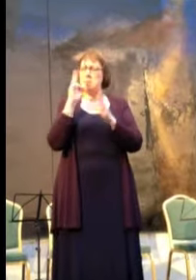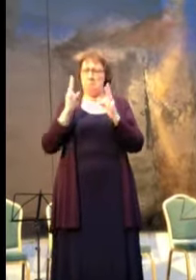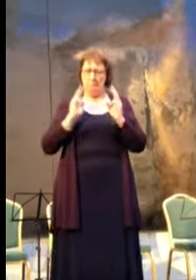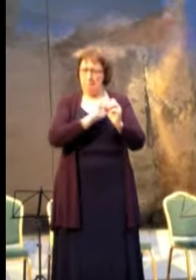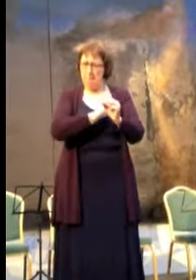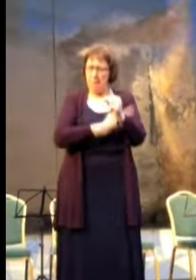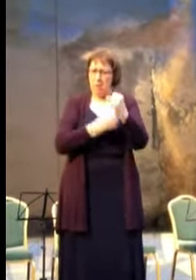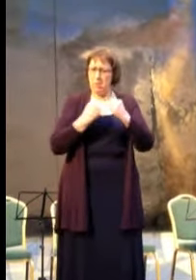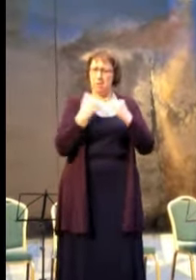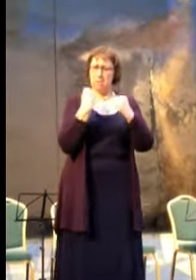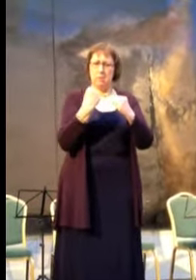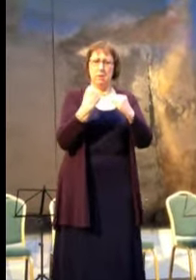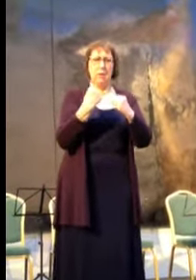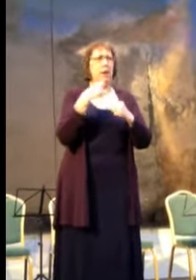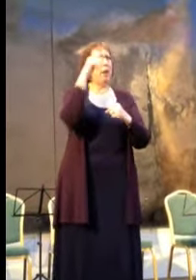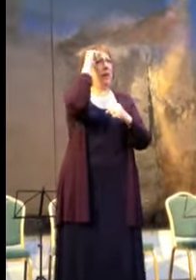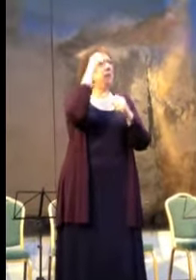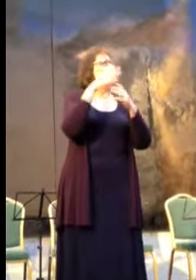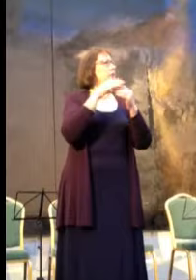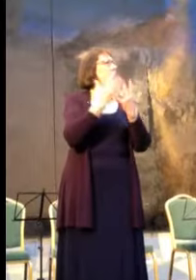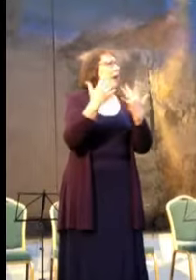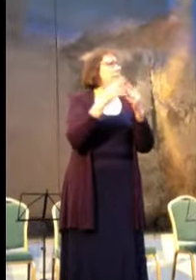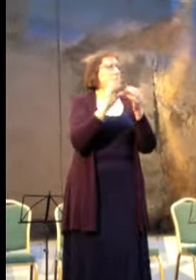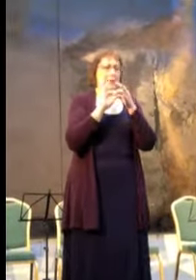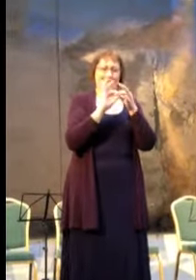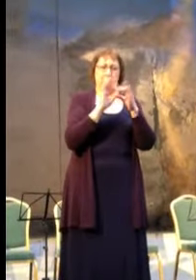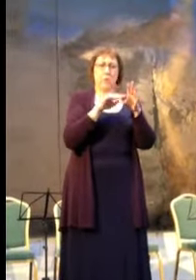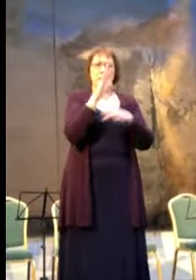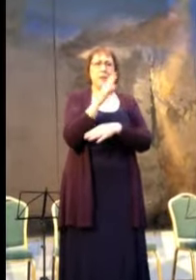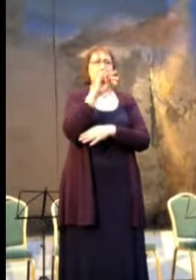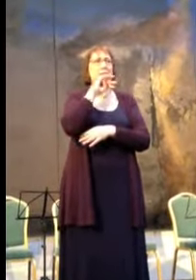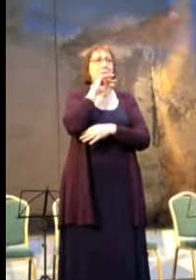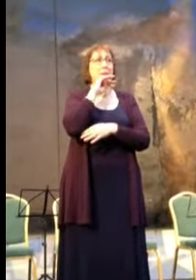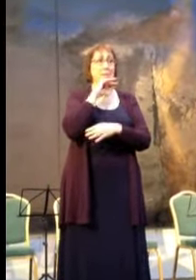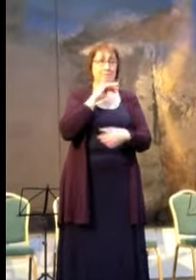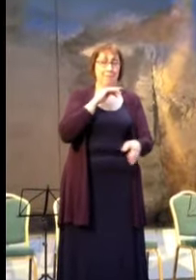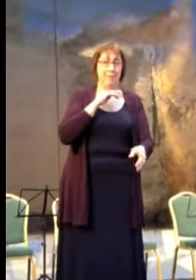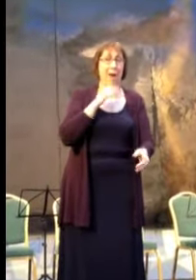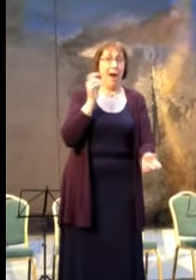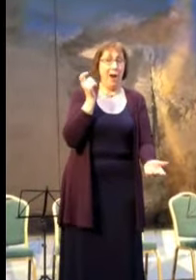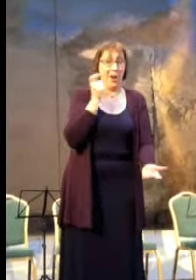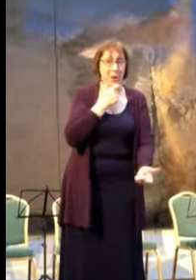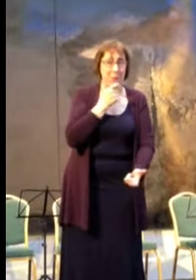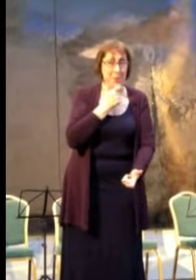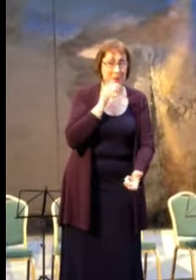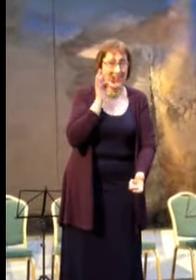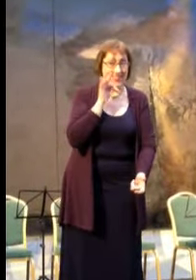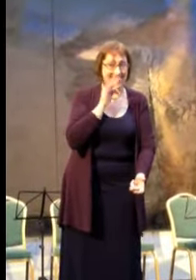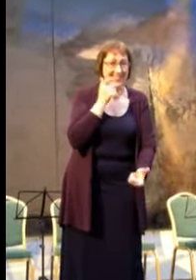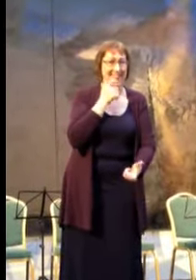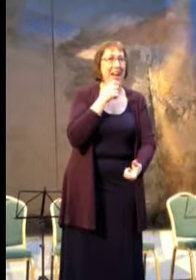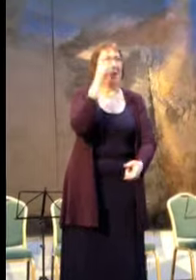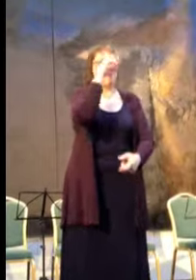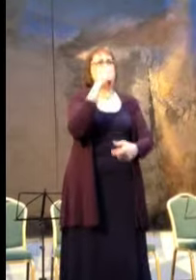that there are many things as well which are very associated with St. Patrick, including our sense of humour. I remember St. Patrick's